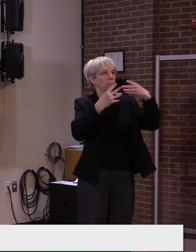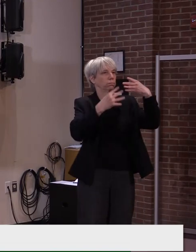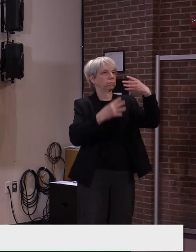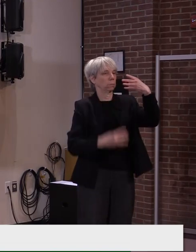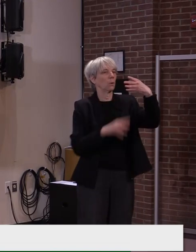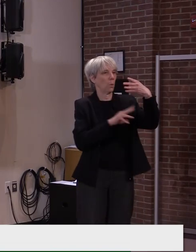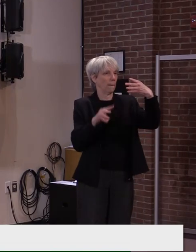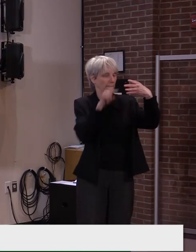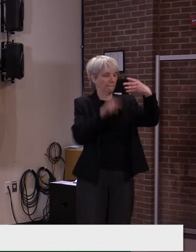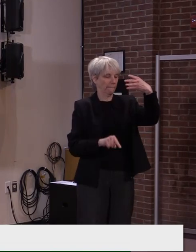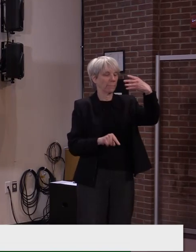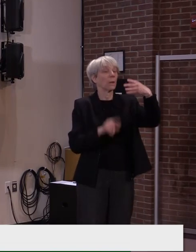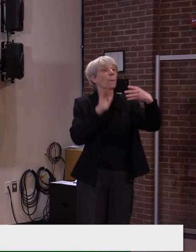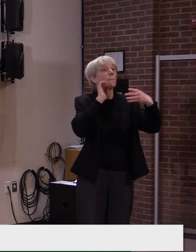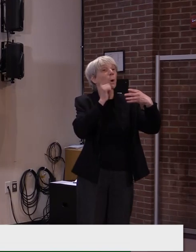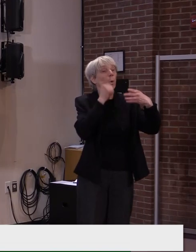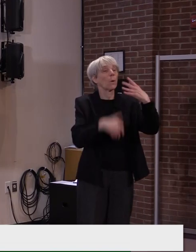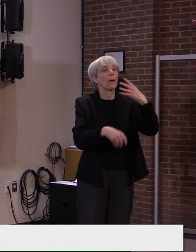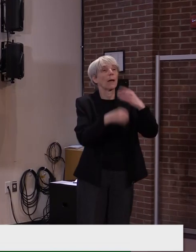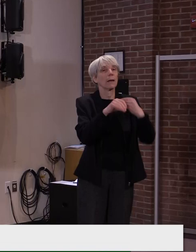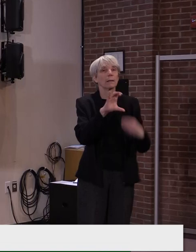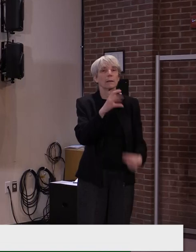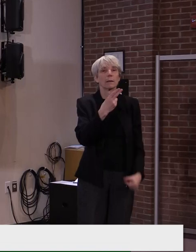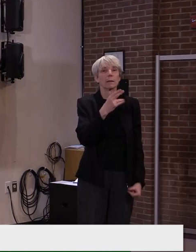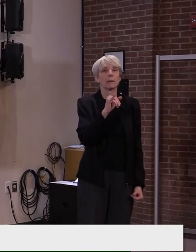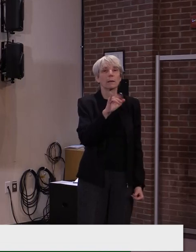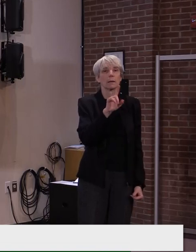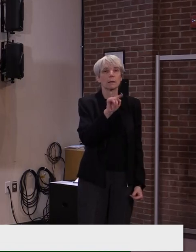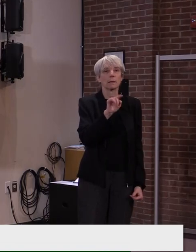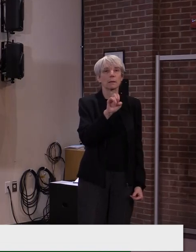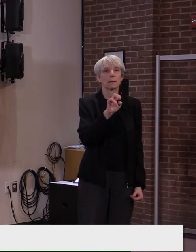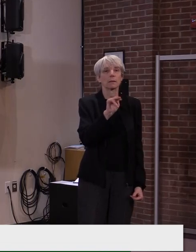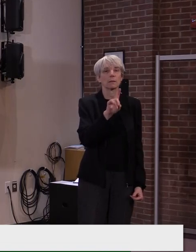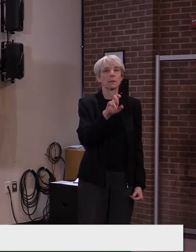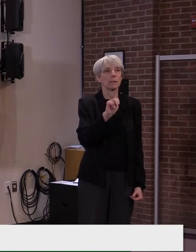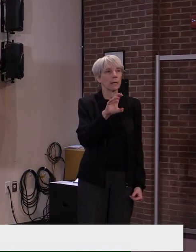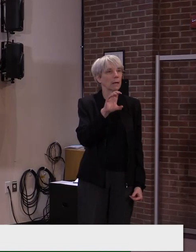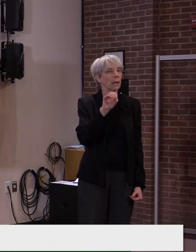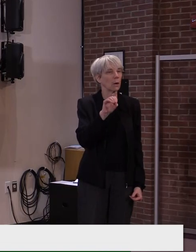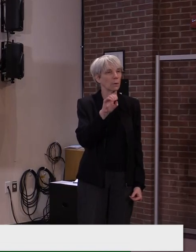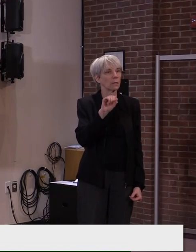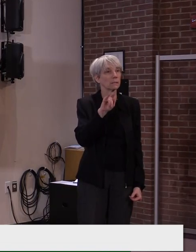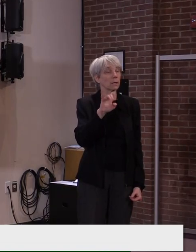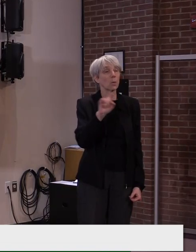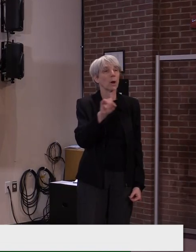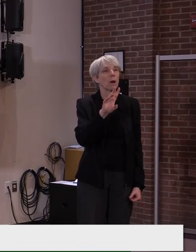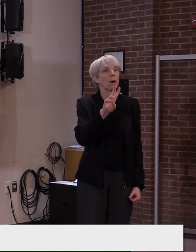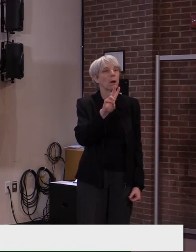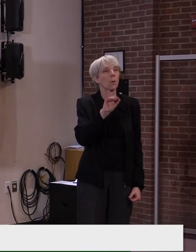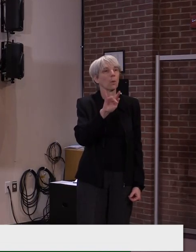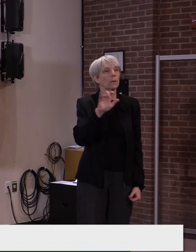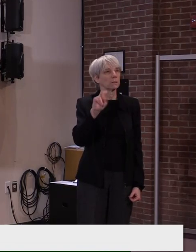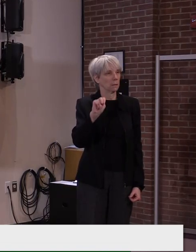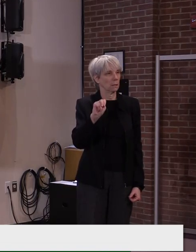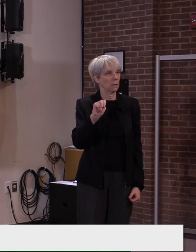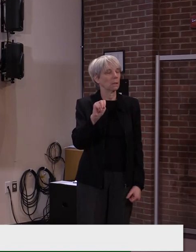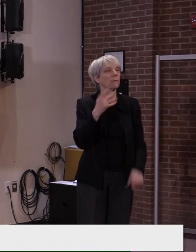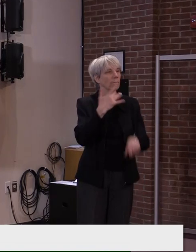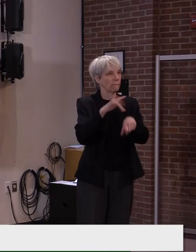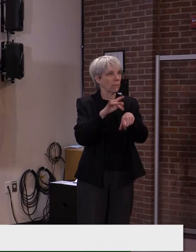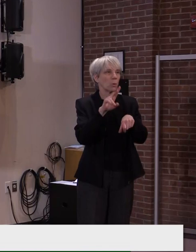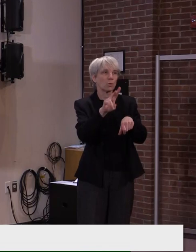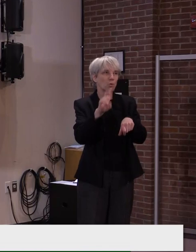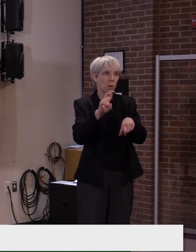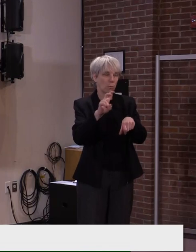for tomorrow a Chittenden County pop-up site in Williston with 200 appointments, and we also